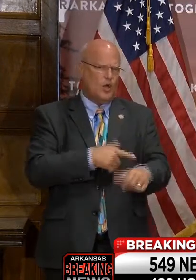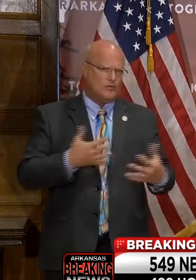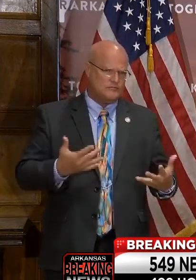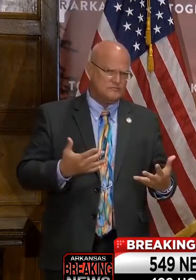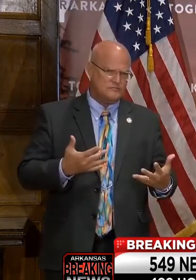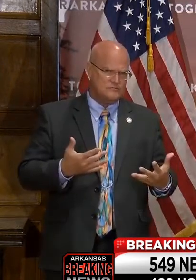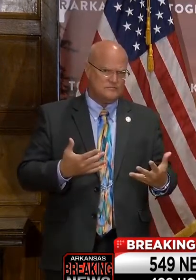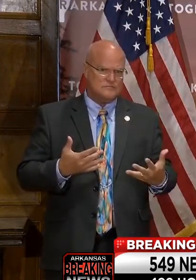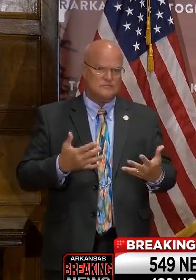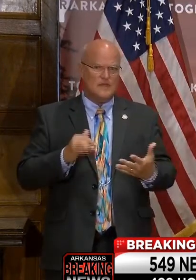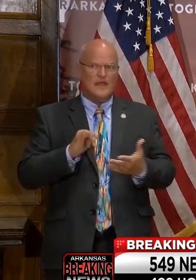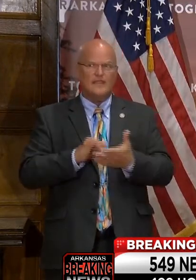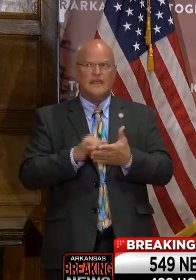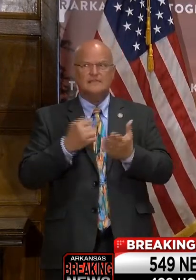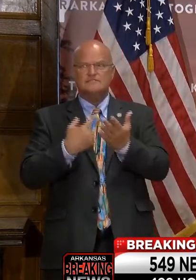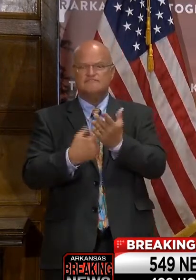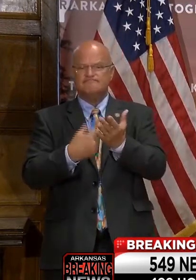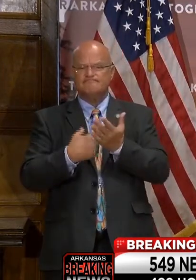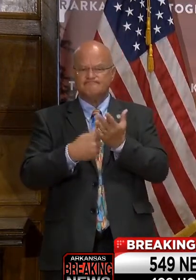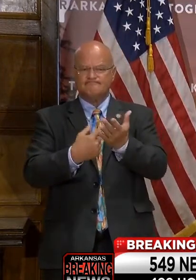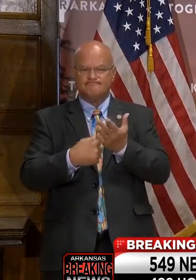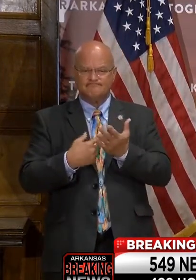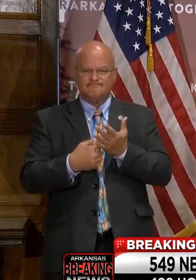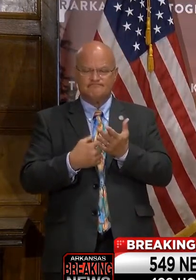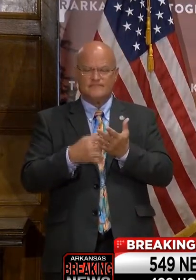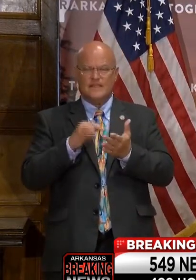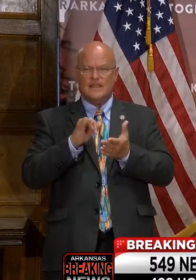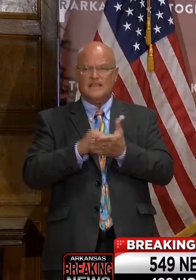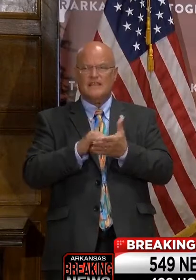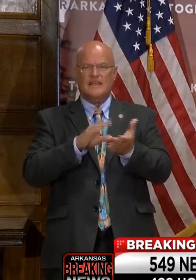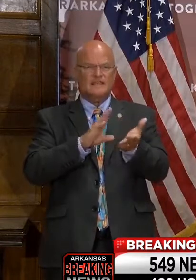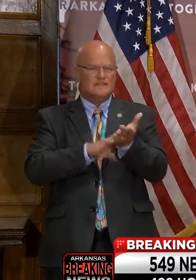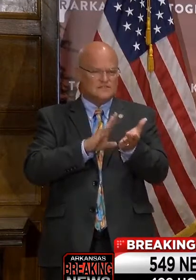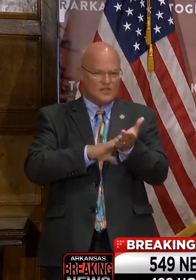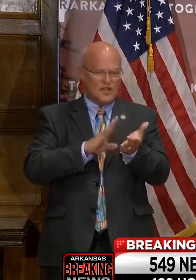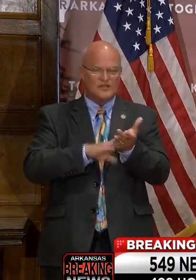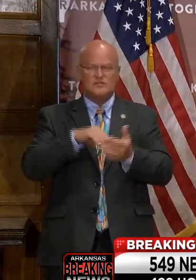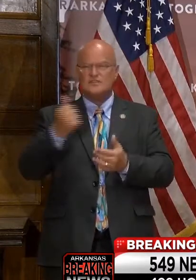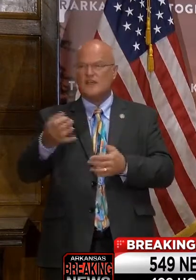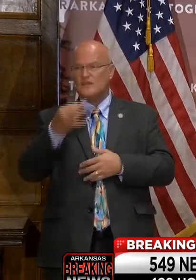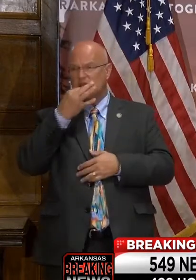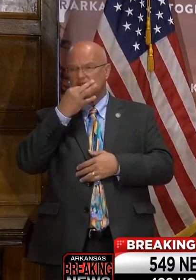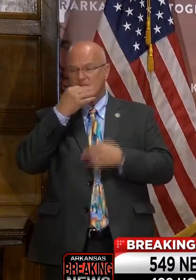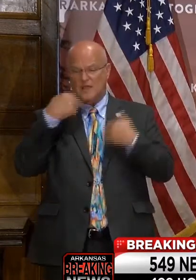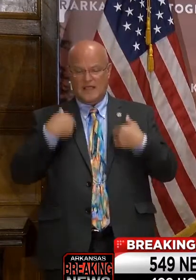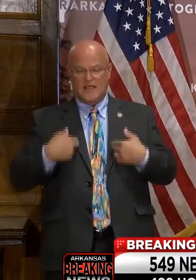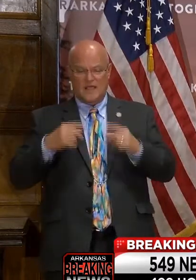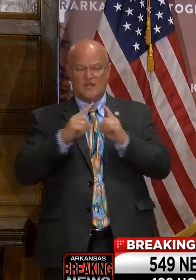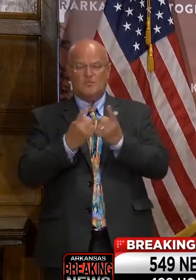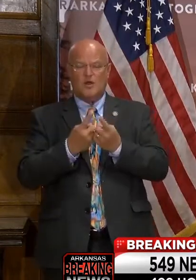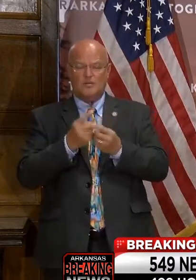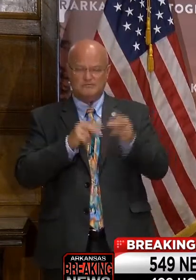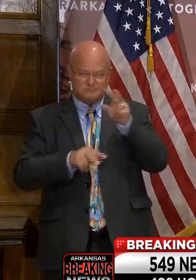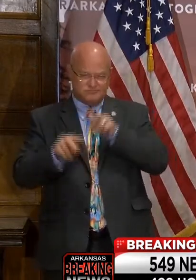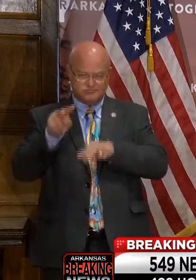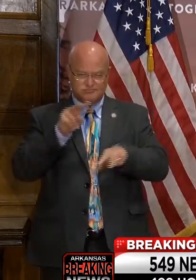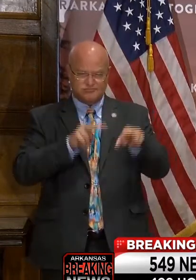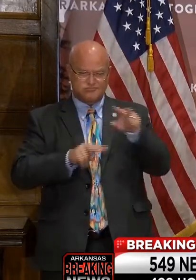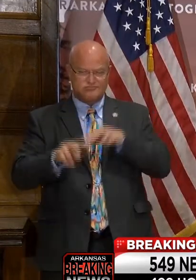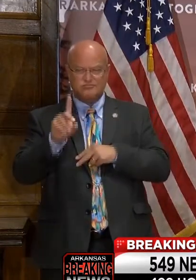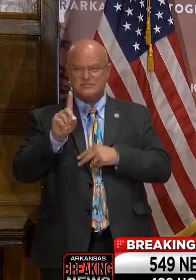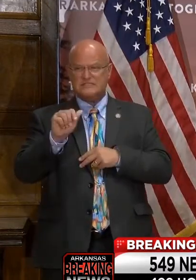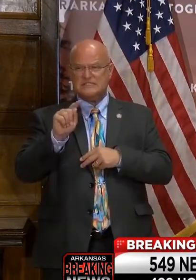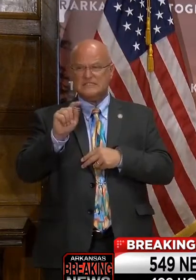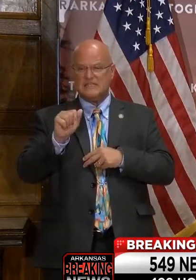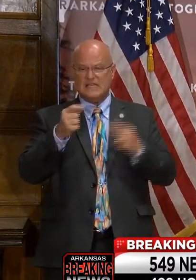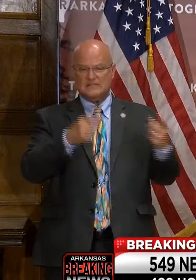Well, that's a conversation that the epidemiologists and other experts at the Health Department would have to look at the data that's